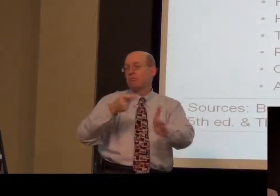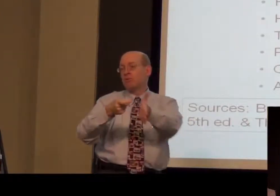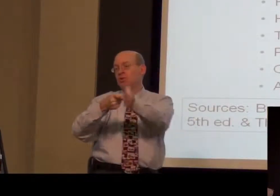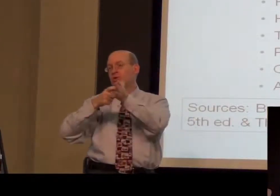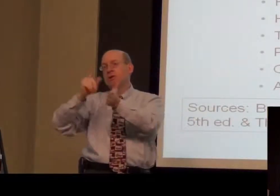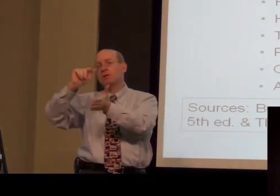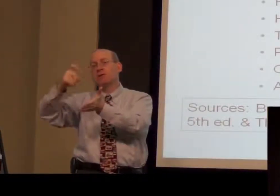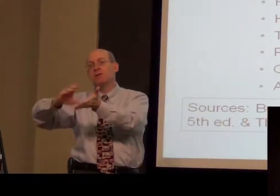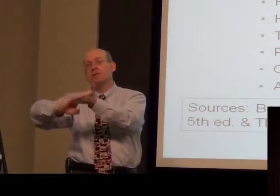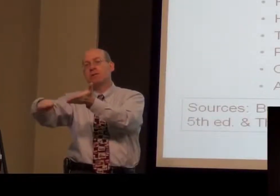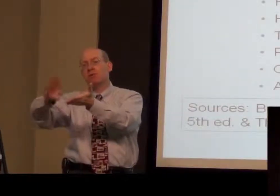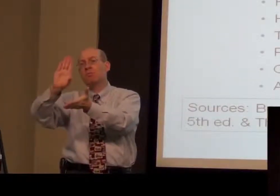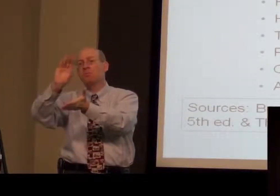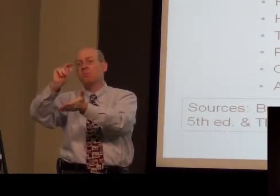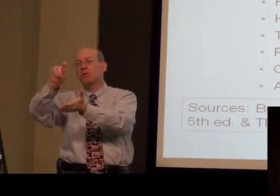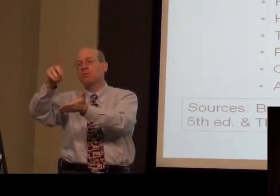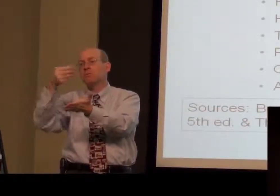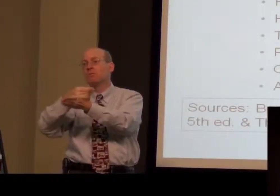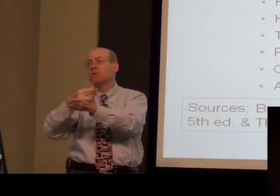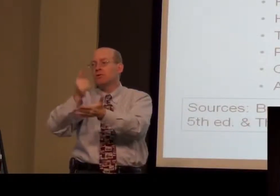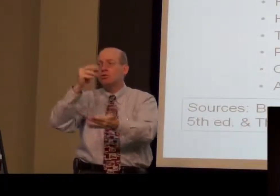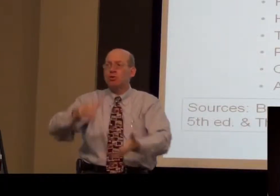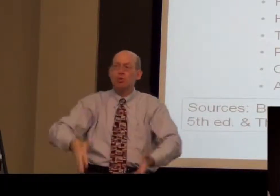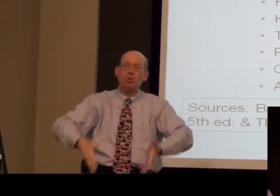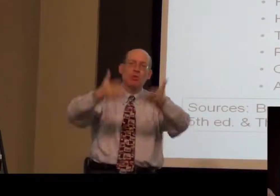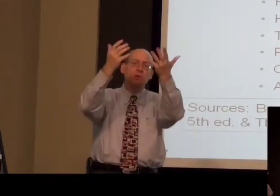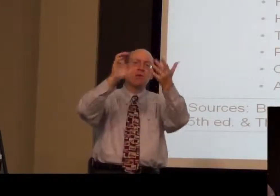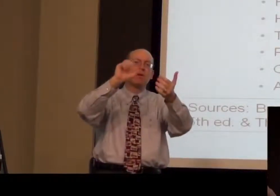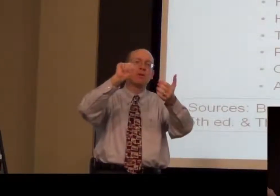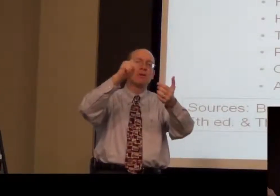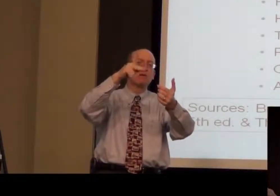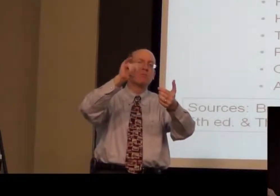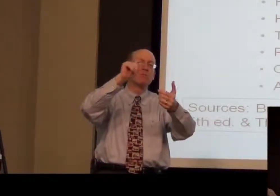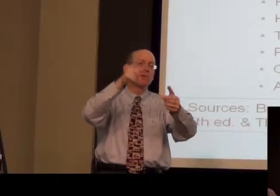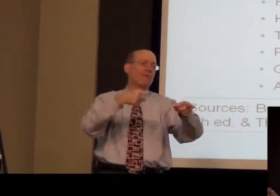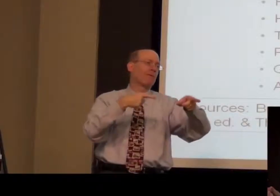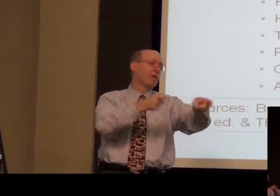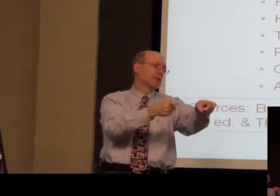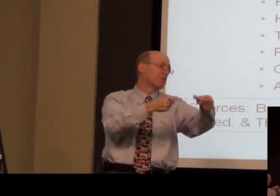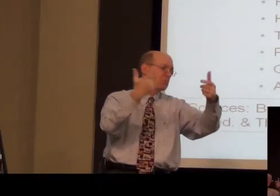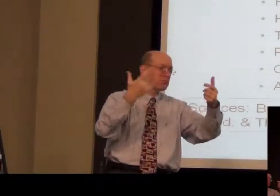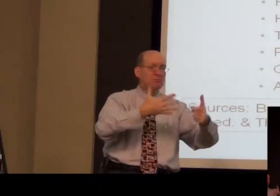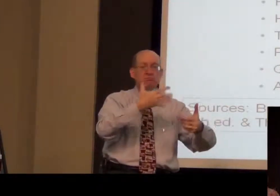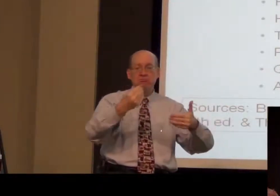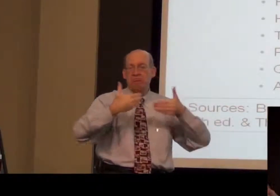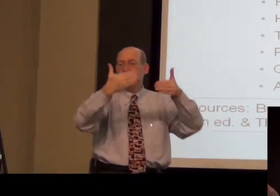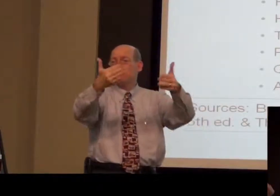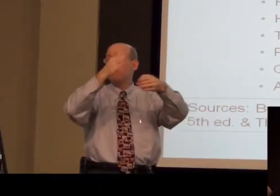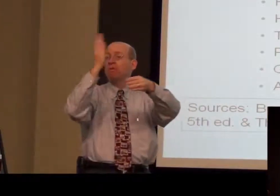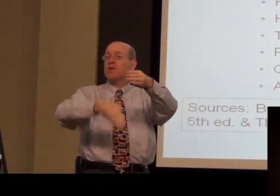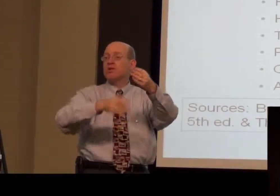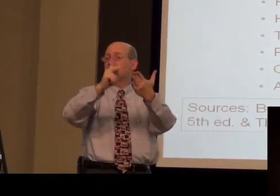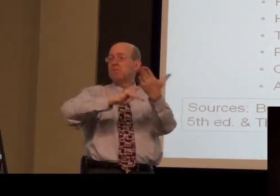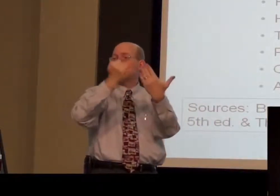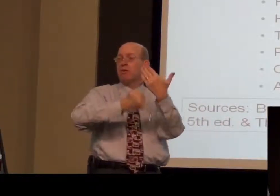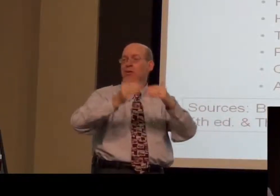I mean, those things are very expensive to build and to maintain, like